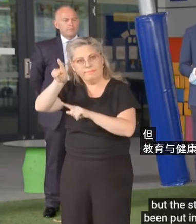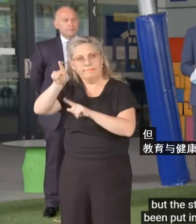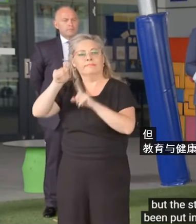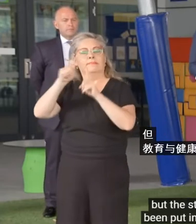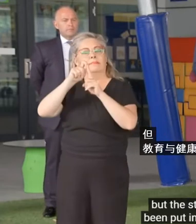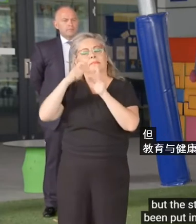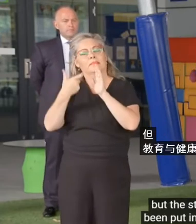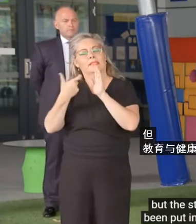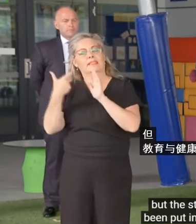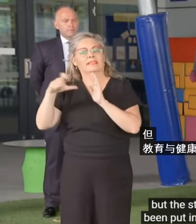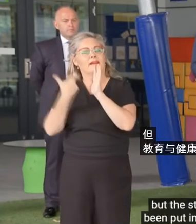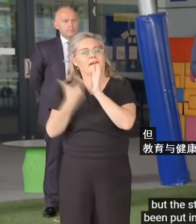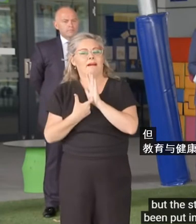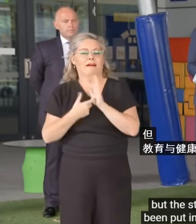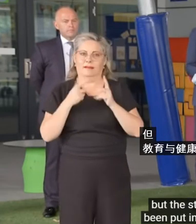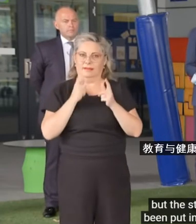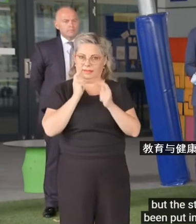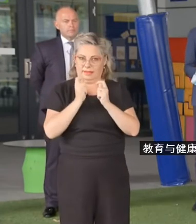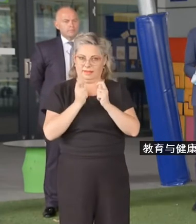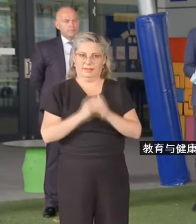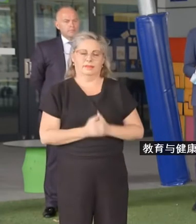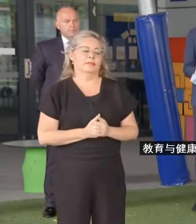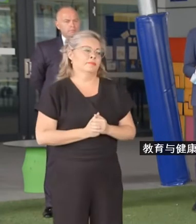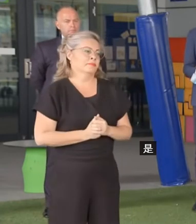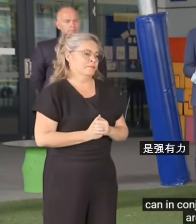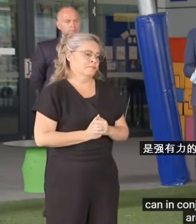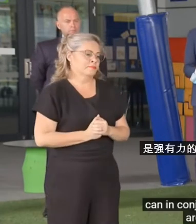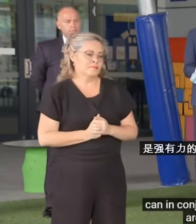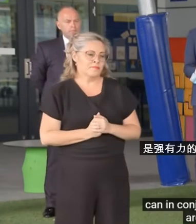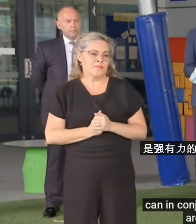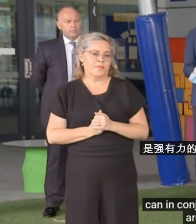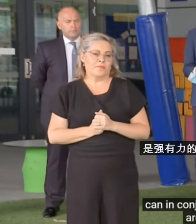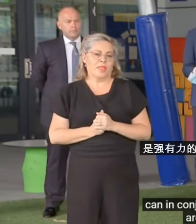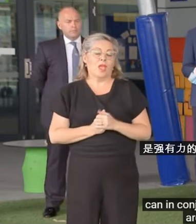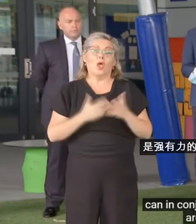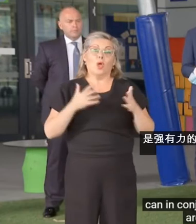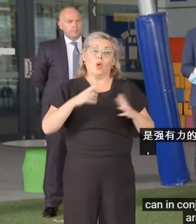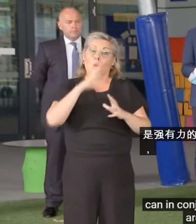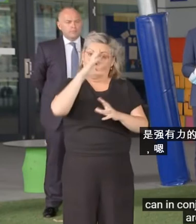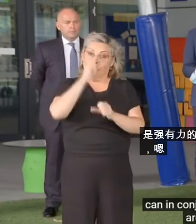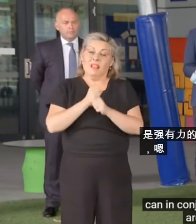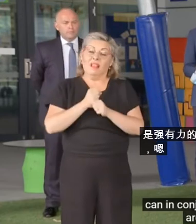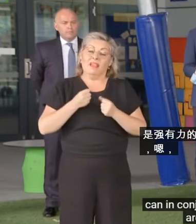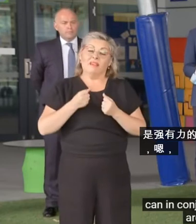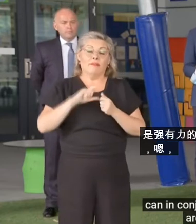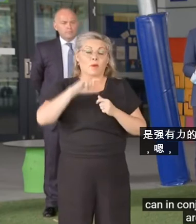by education in conjunction with health are strong.